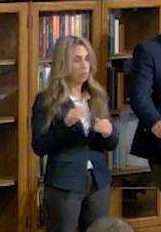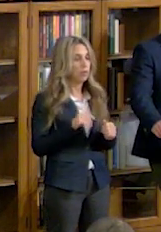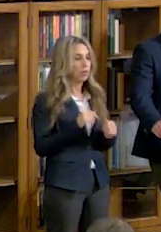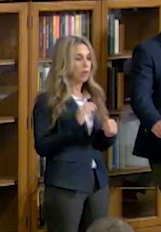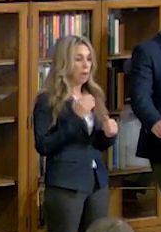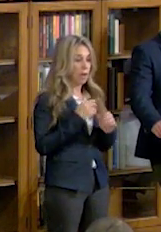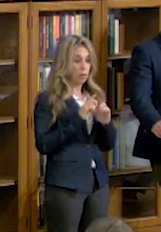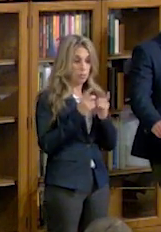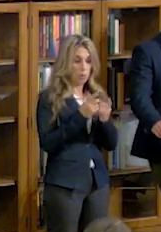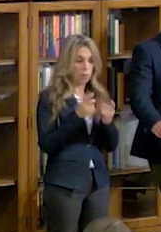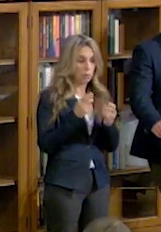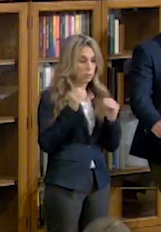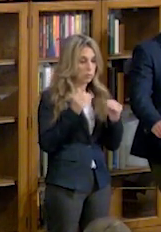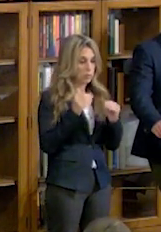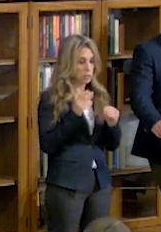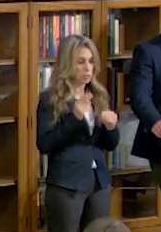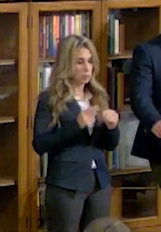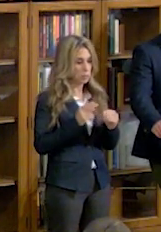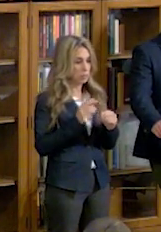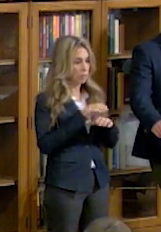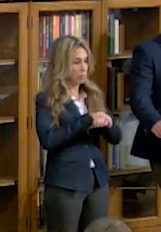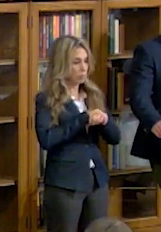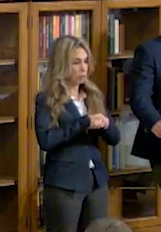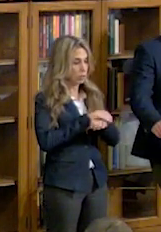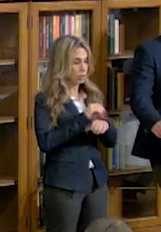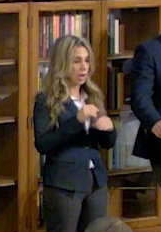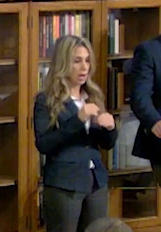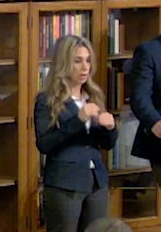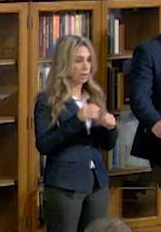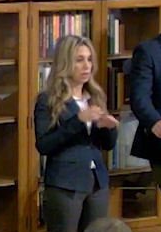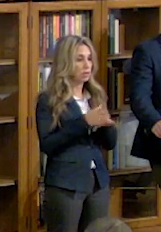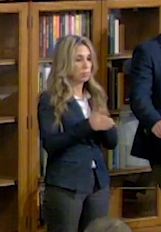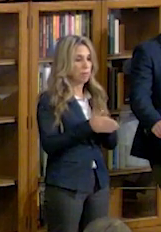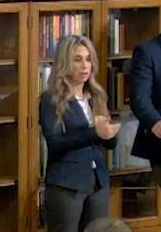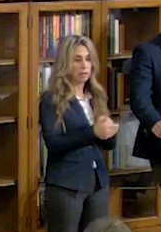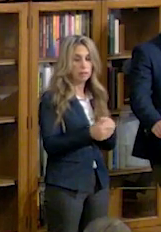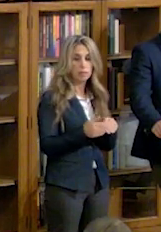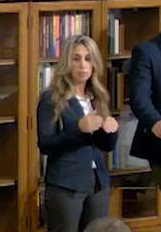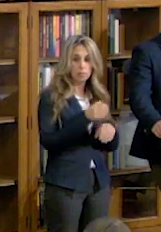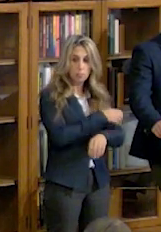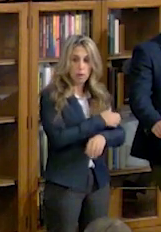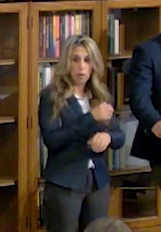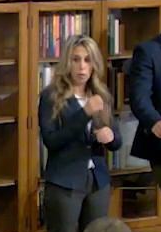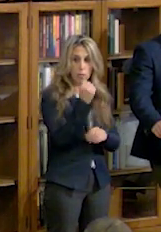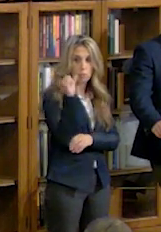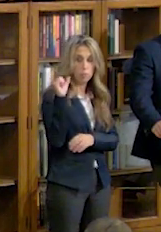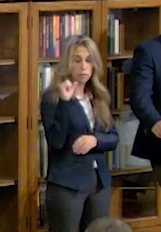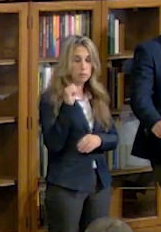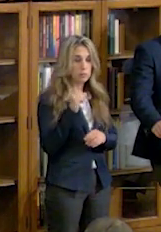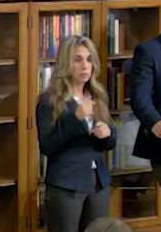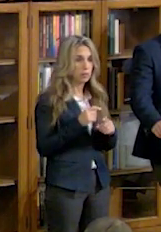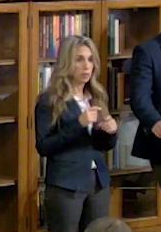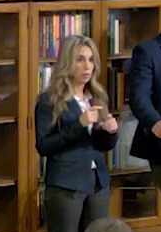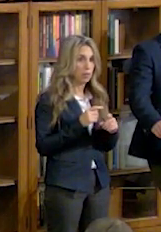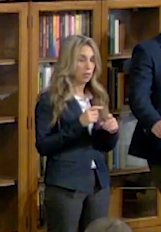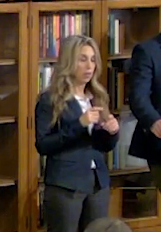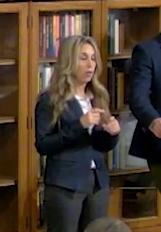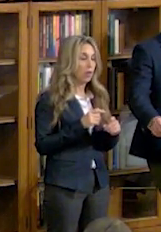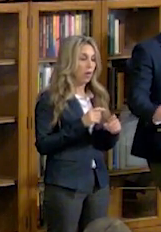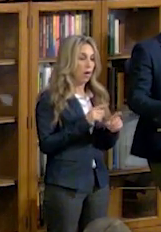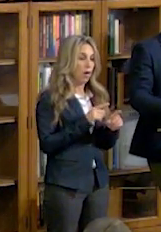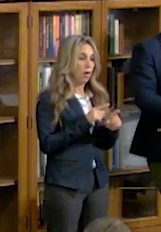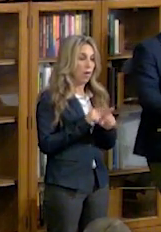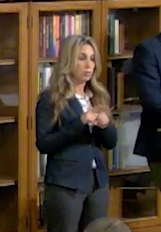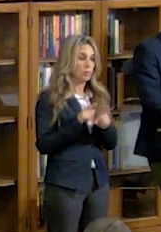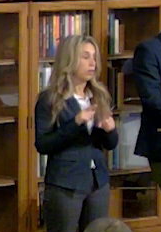a concerted effort to teach the histories of the British and Jamaican black power movements alongside their more famous American counterpart in